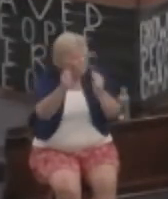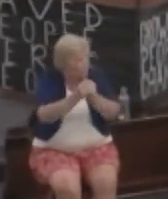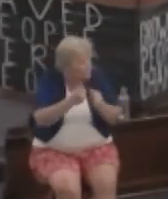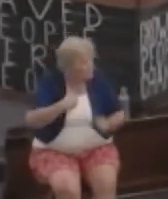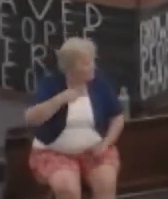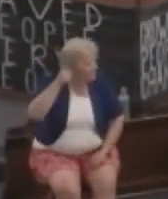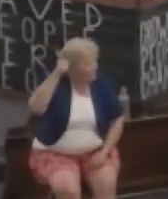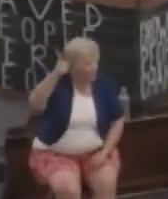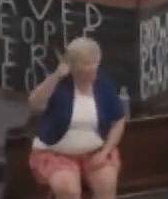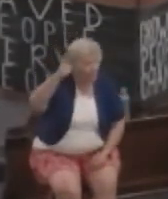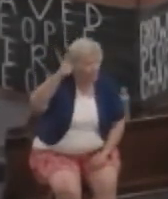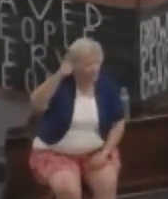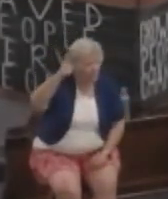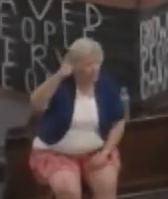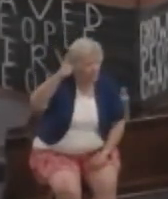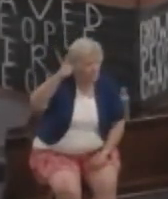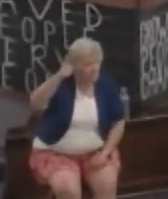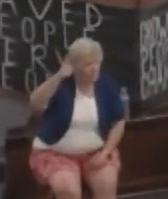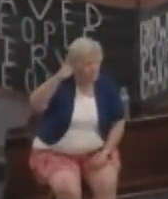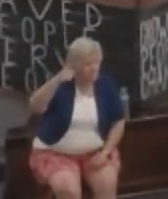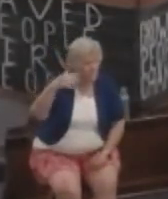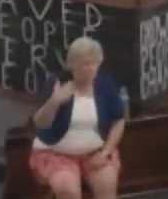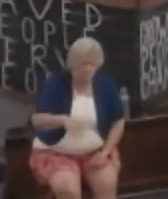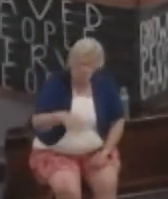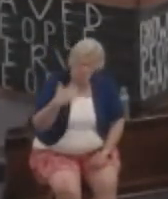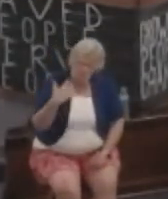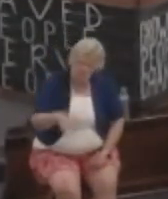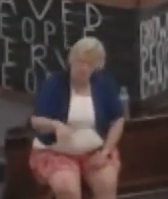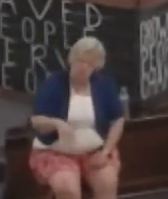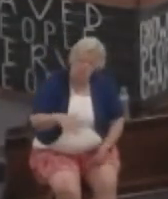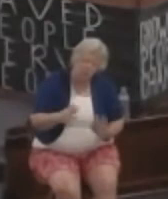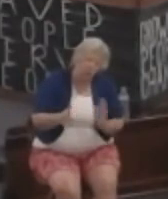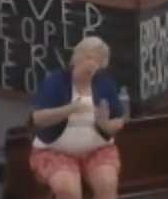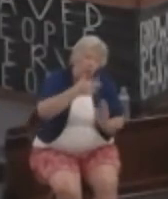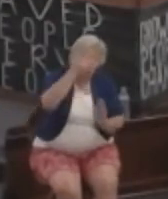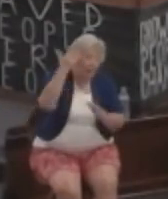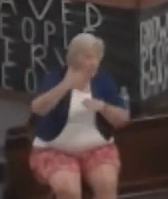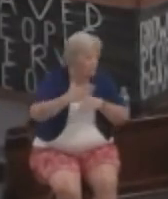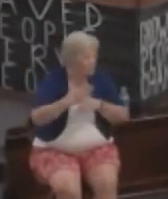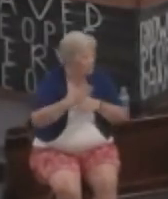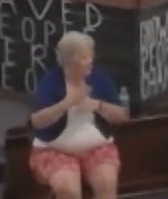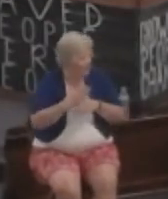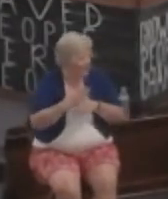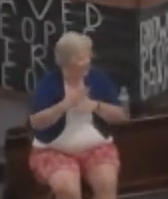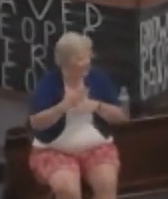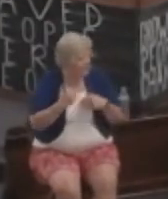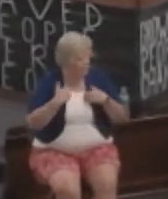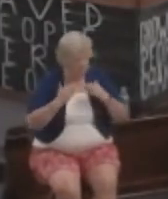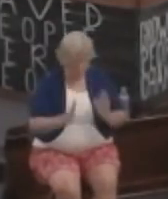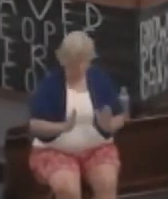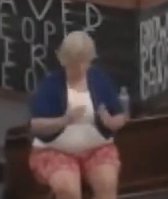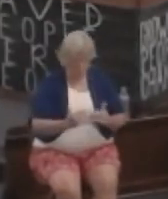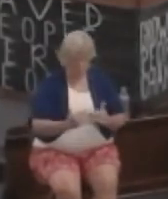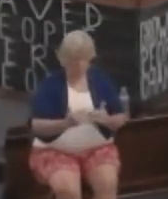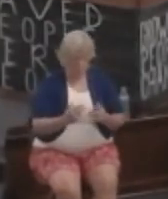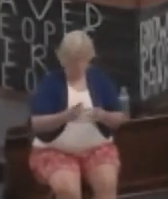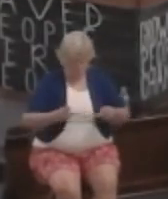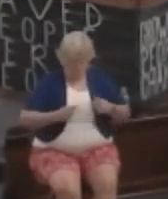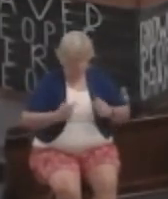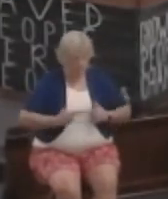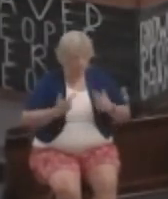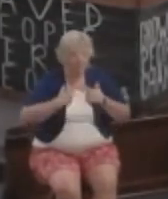am. What more glory can we share in than to have a room in heaven?